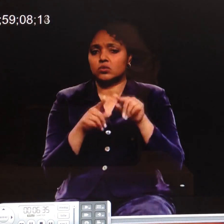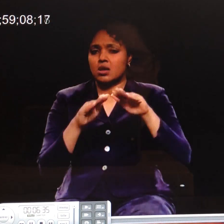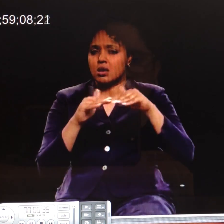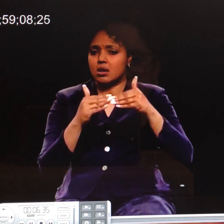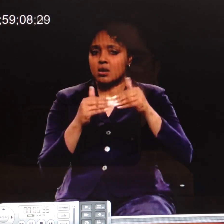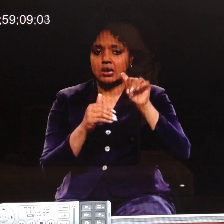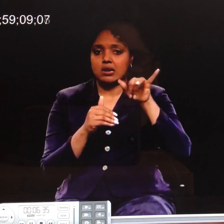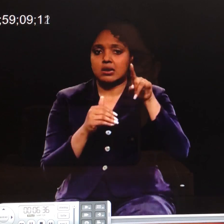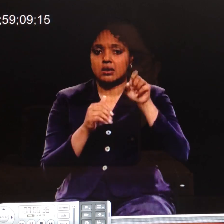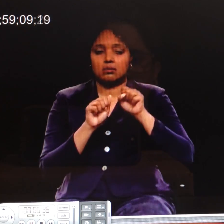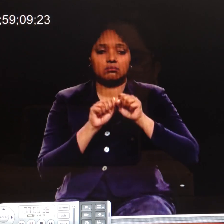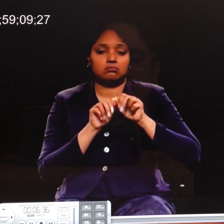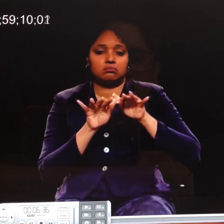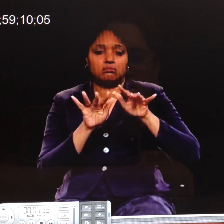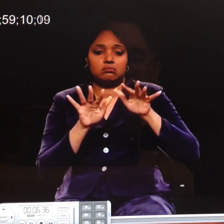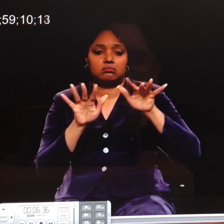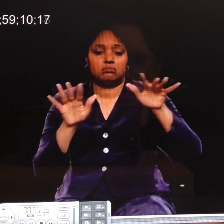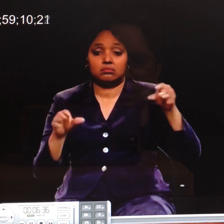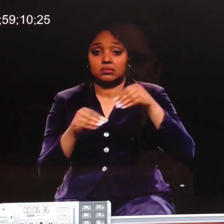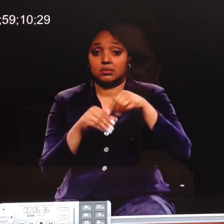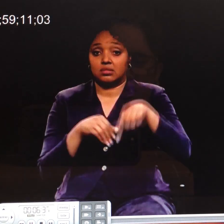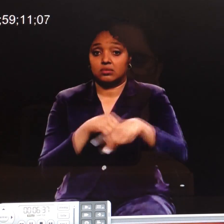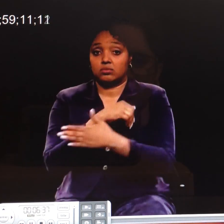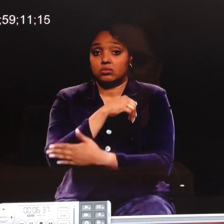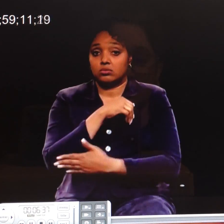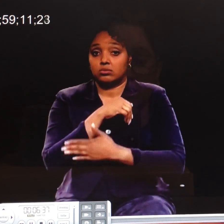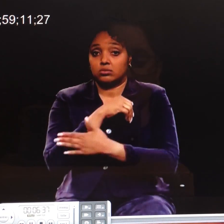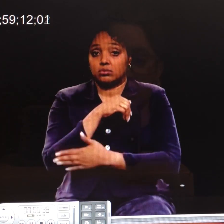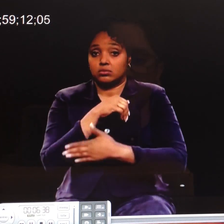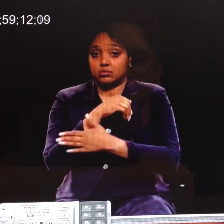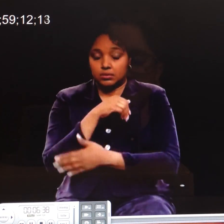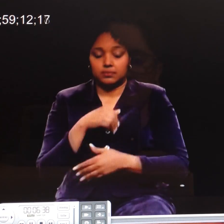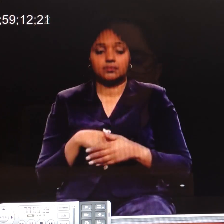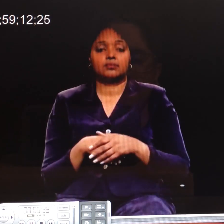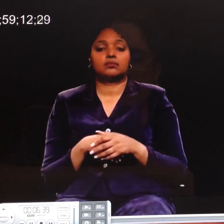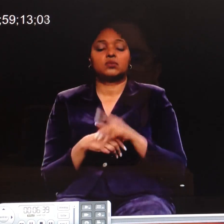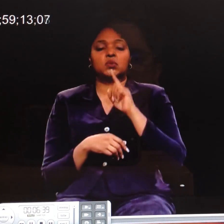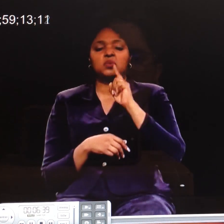bit short history on how AIDS spread in this country.